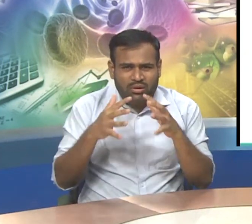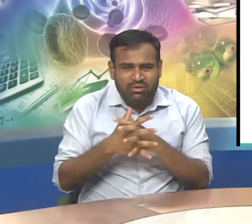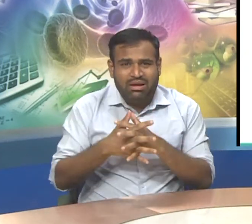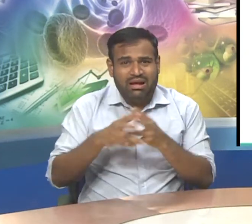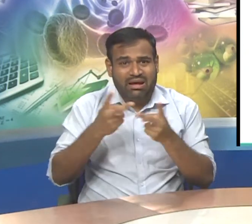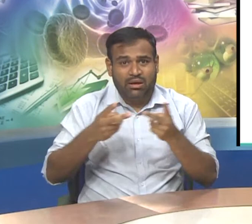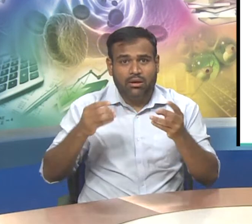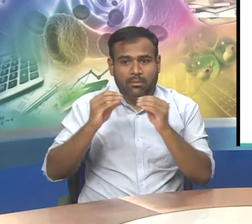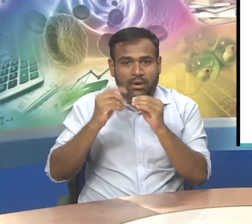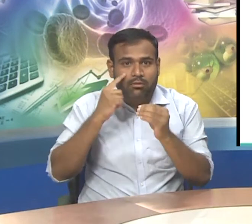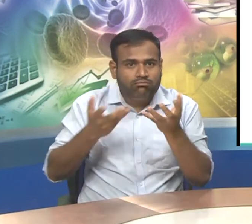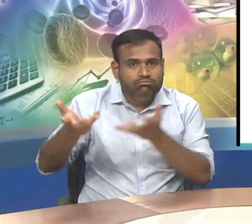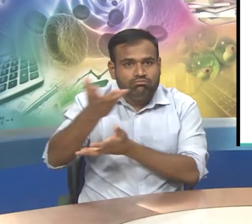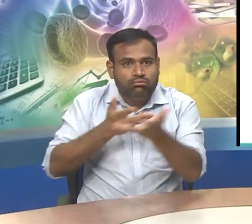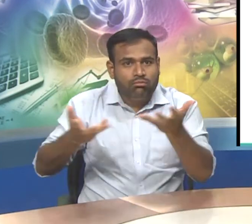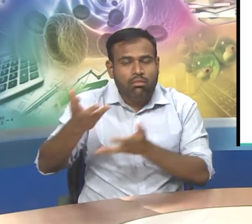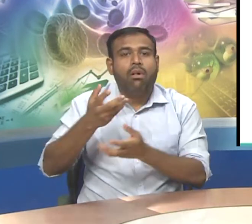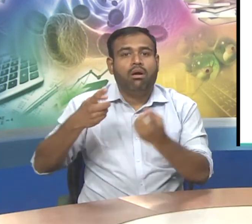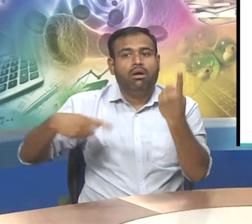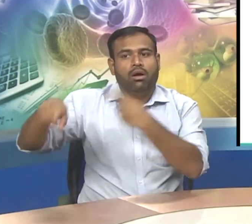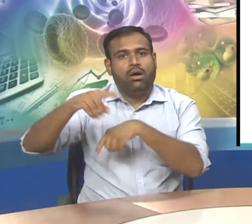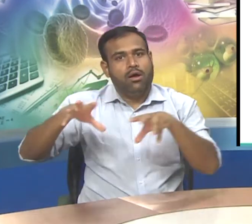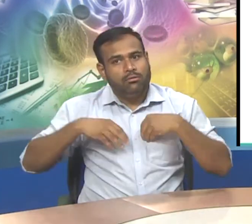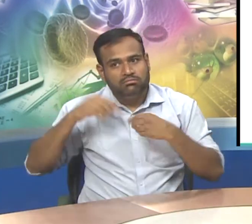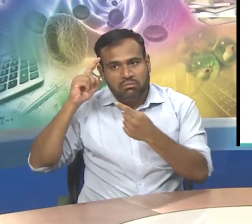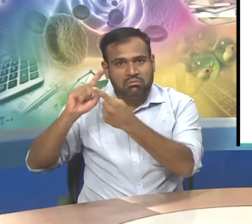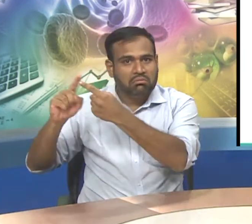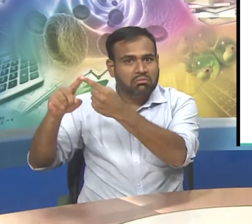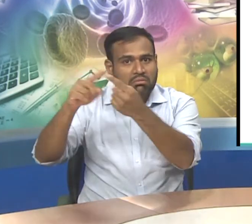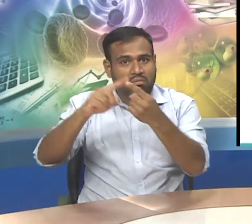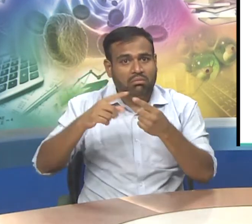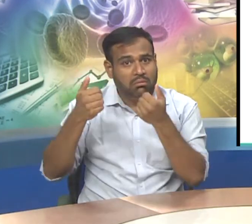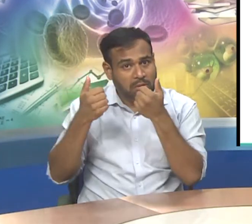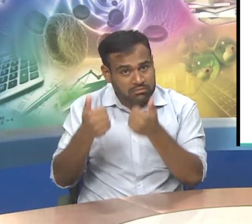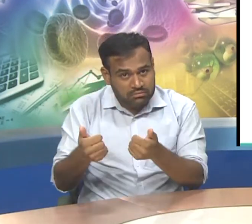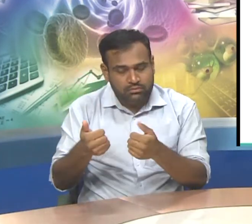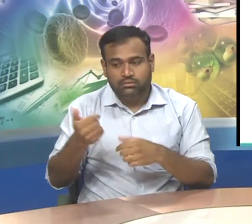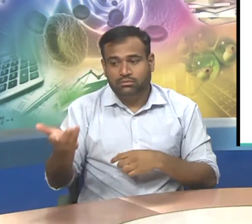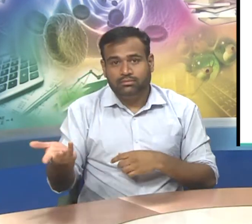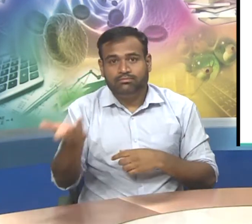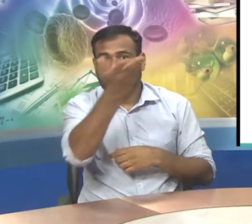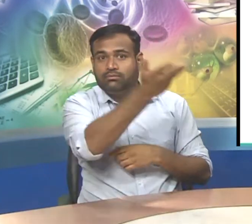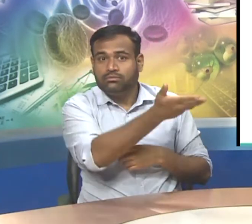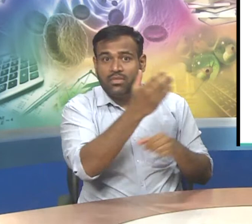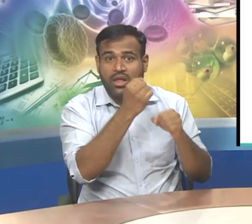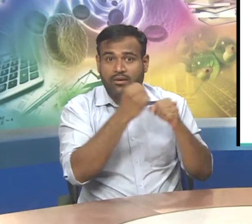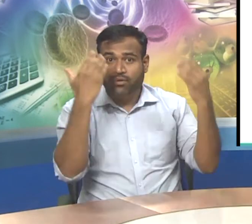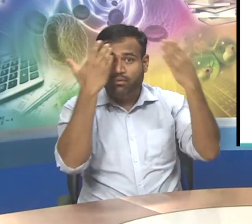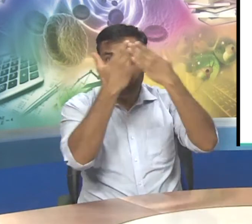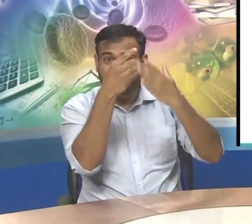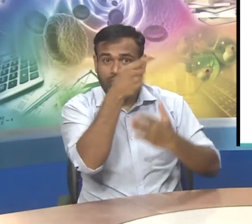to give assent to the bill so that the bill can become a law.